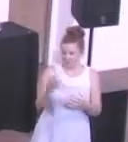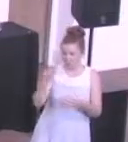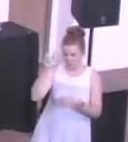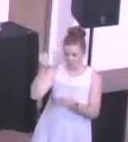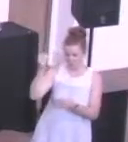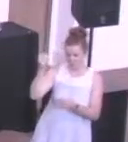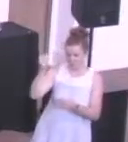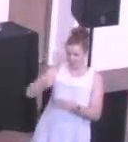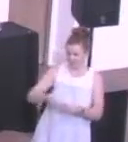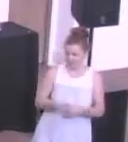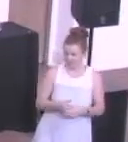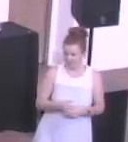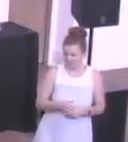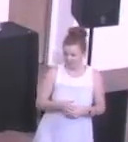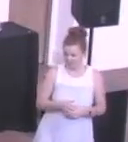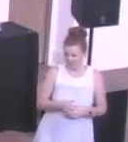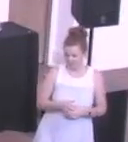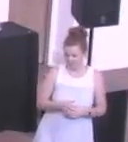here's the deal.